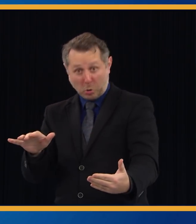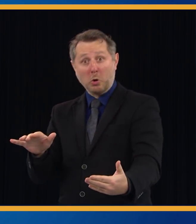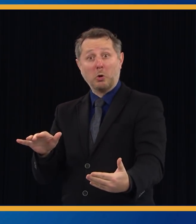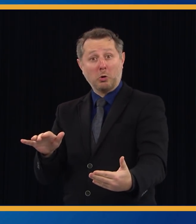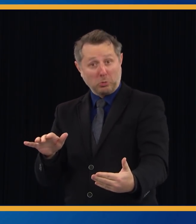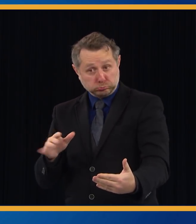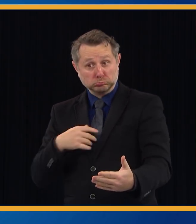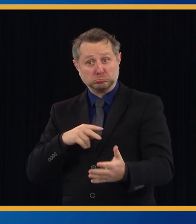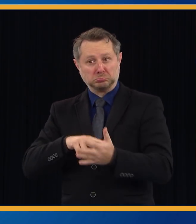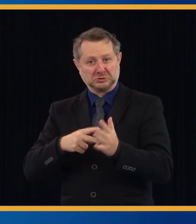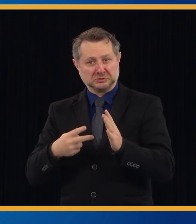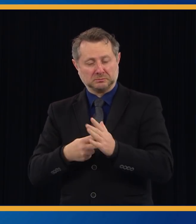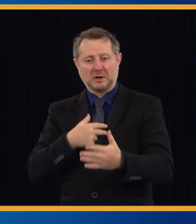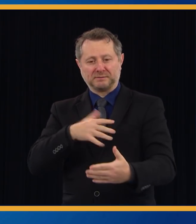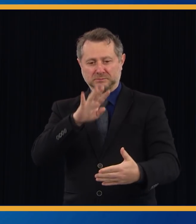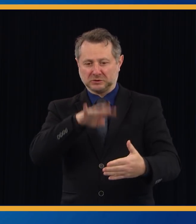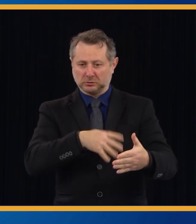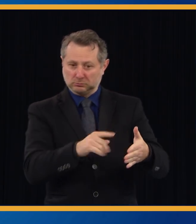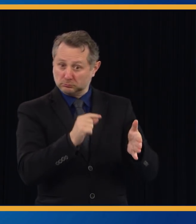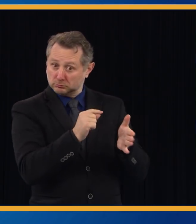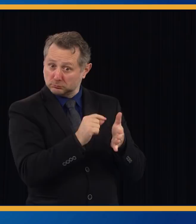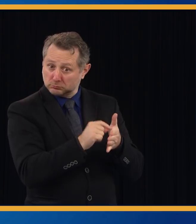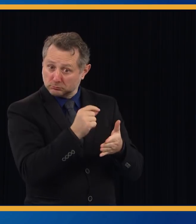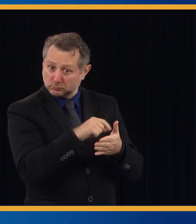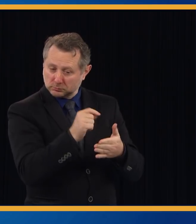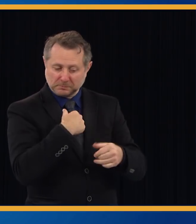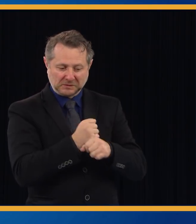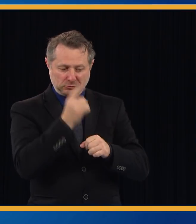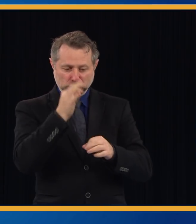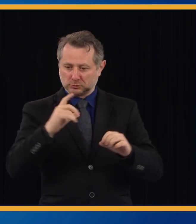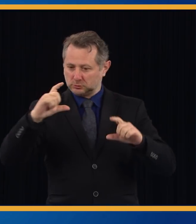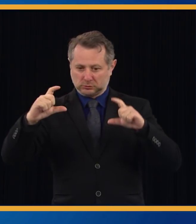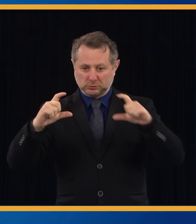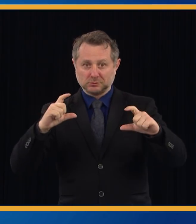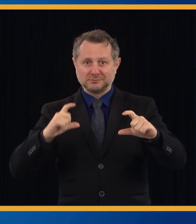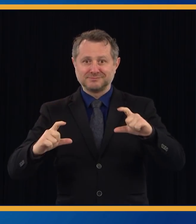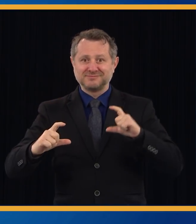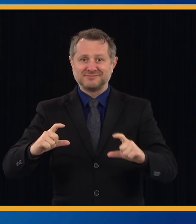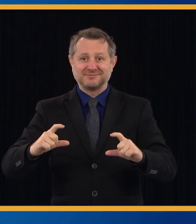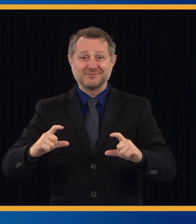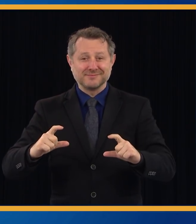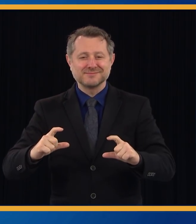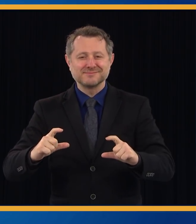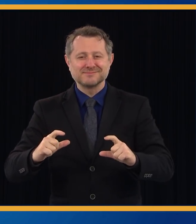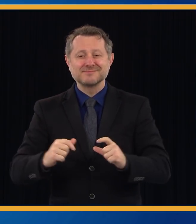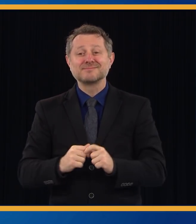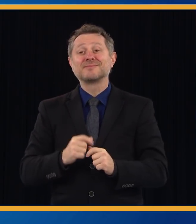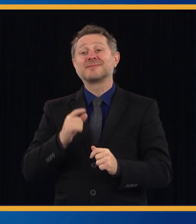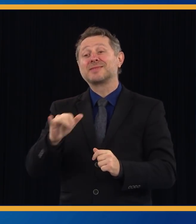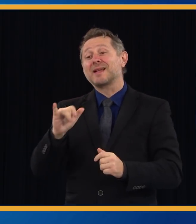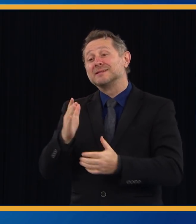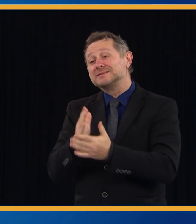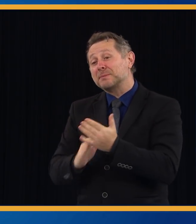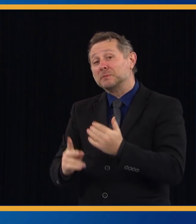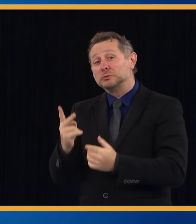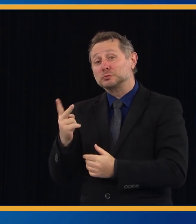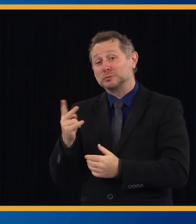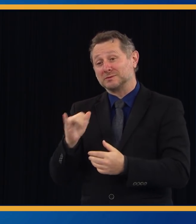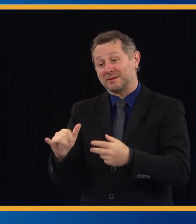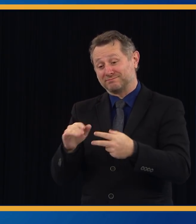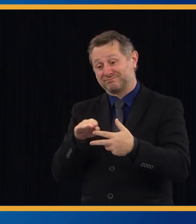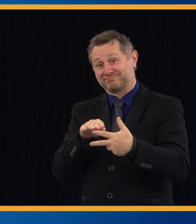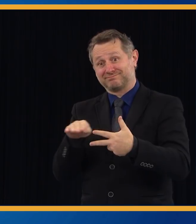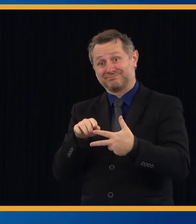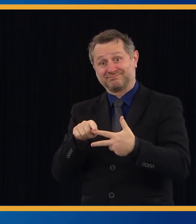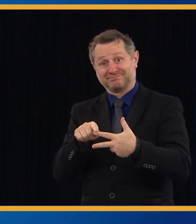matrix will be guiding us through phase 2. In phase 2, when we get there, we